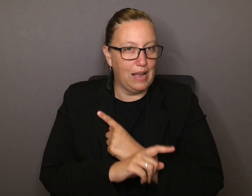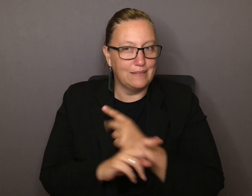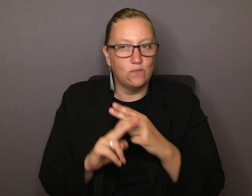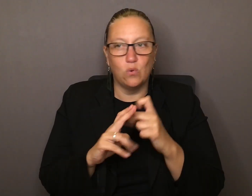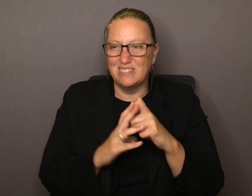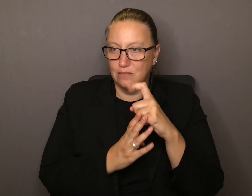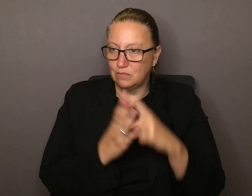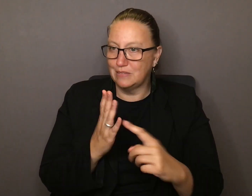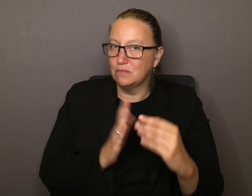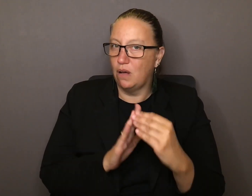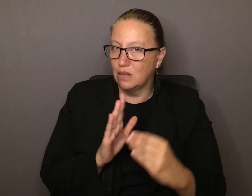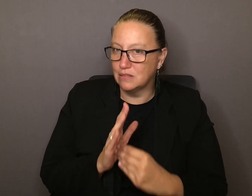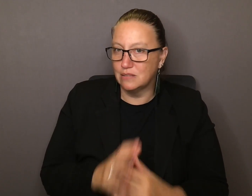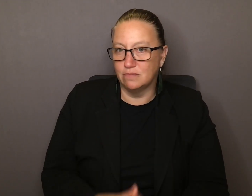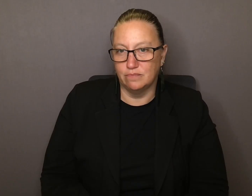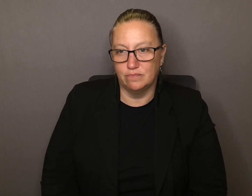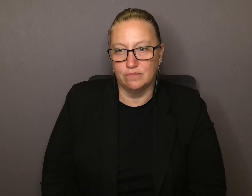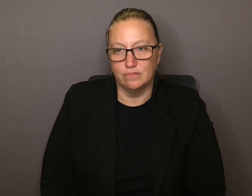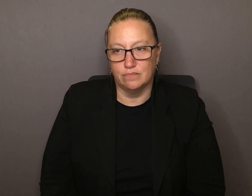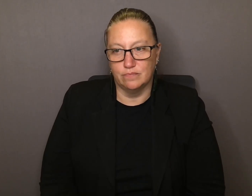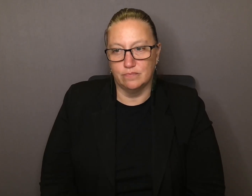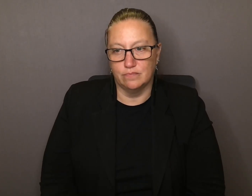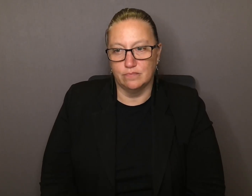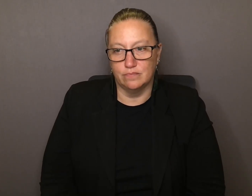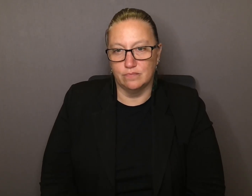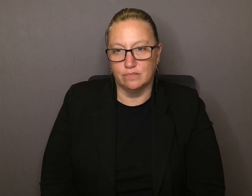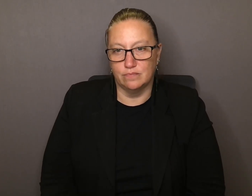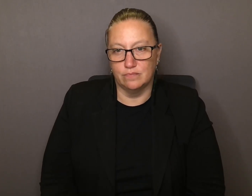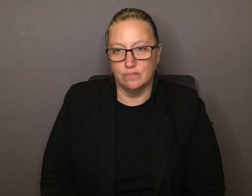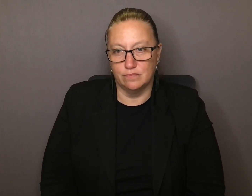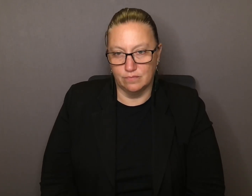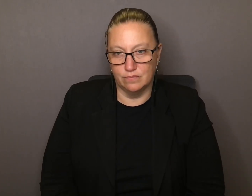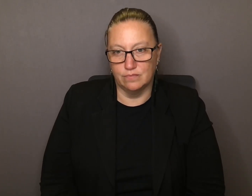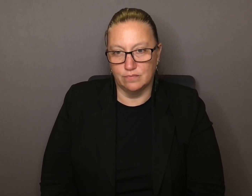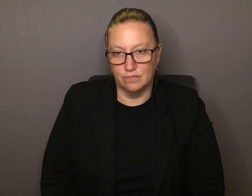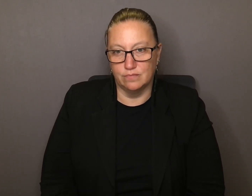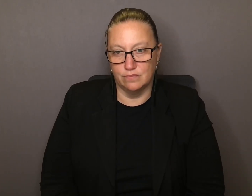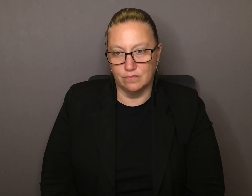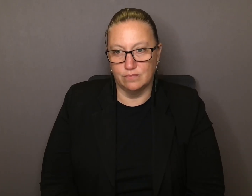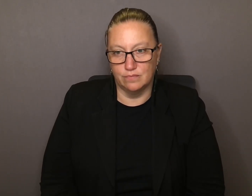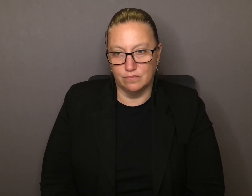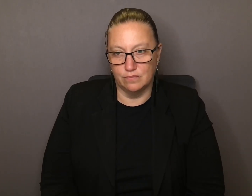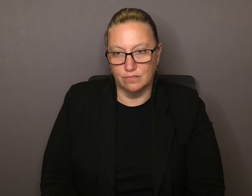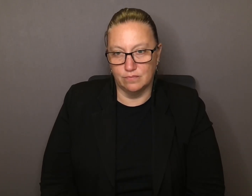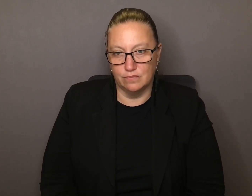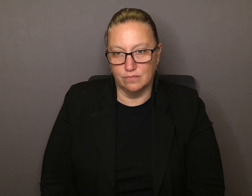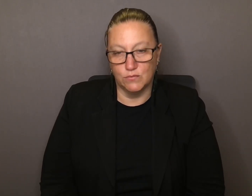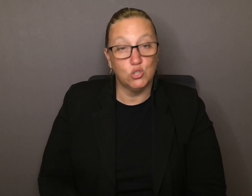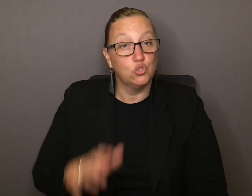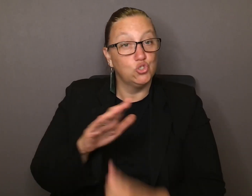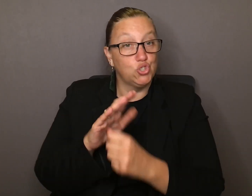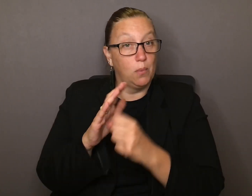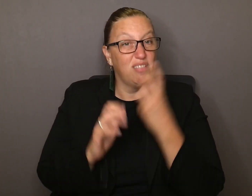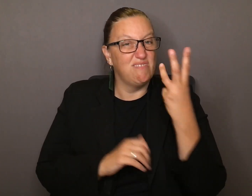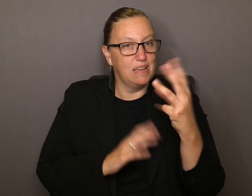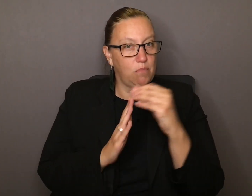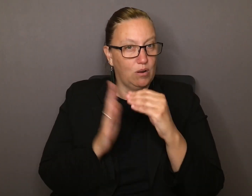policy. Our top 3 policy areas are the National Disability Insurance